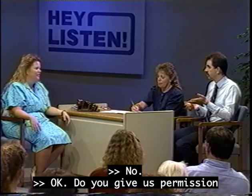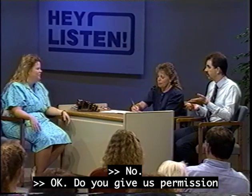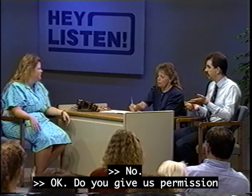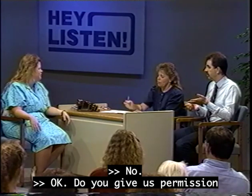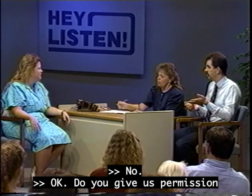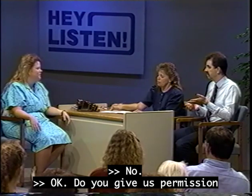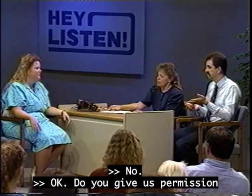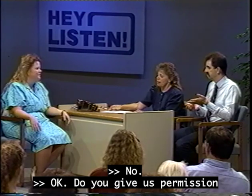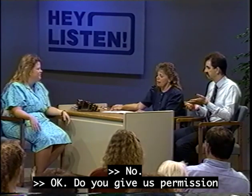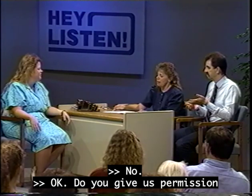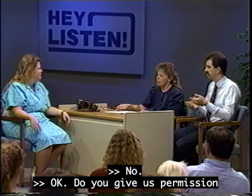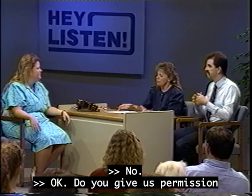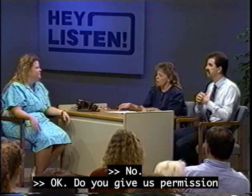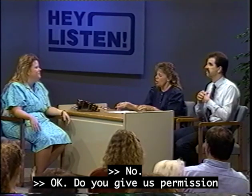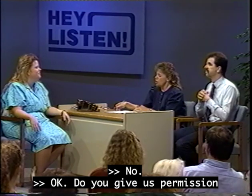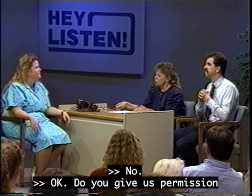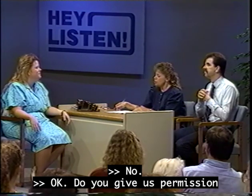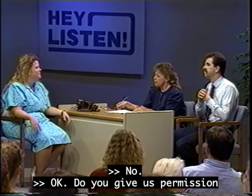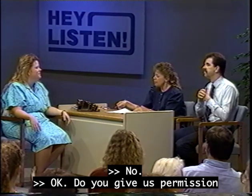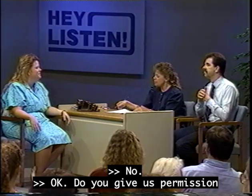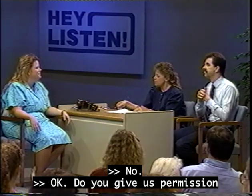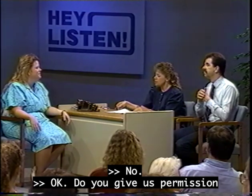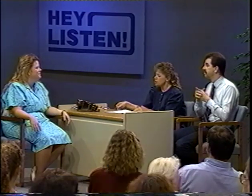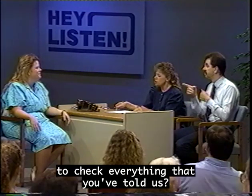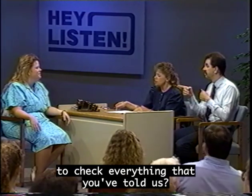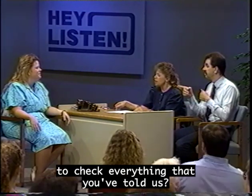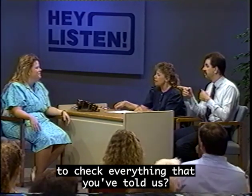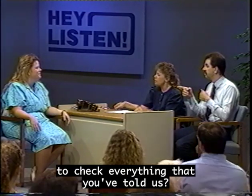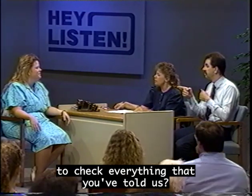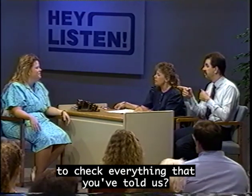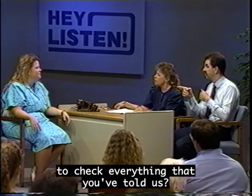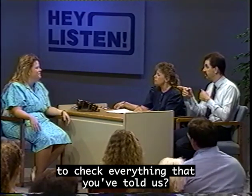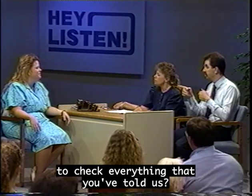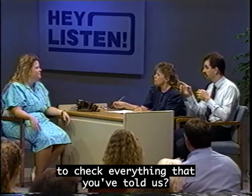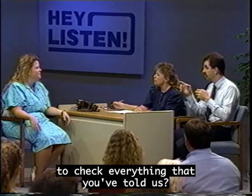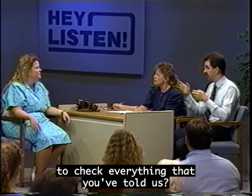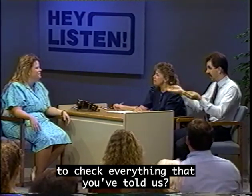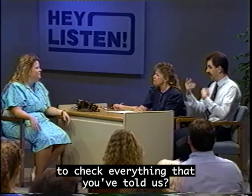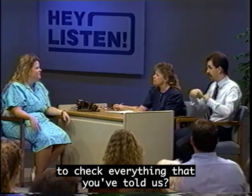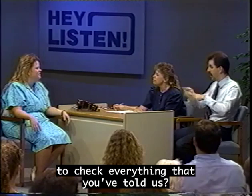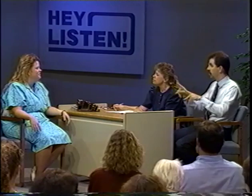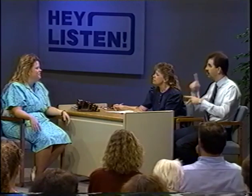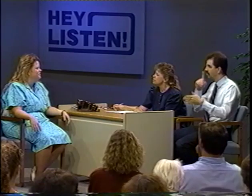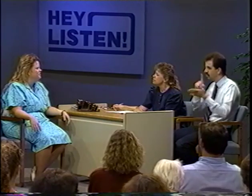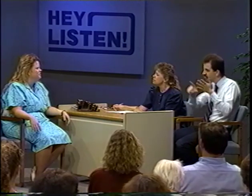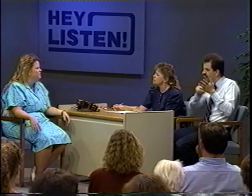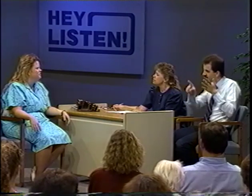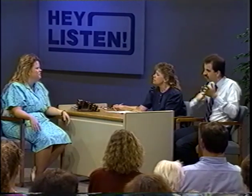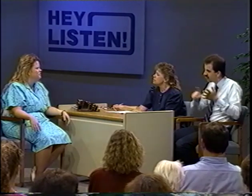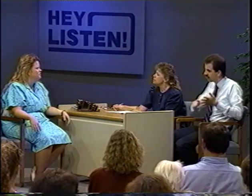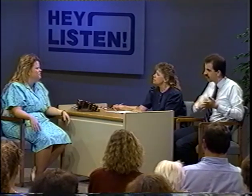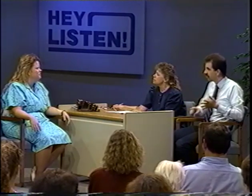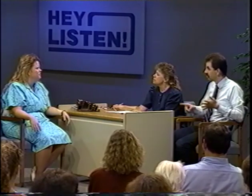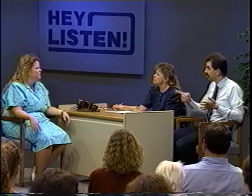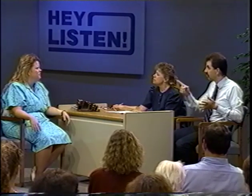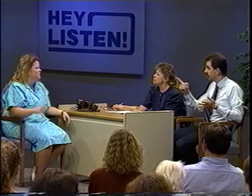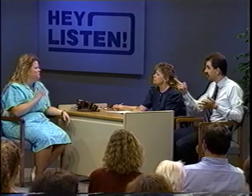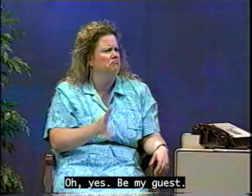No. Okay. Do you give us permission to check everything that you've told us?